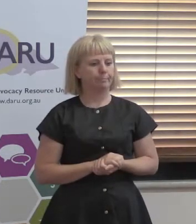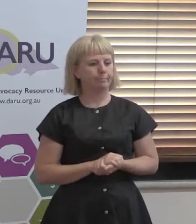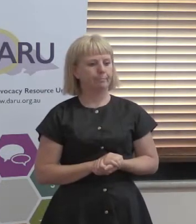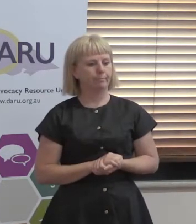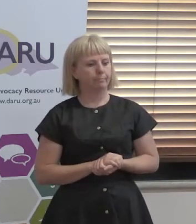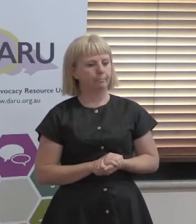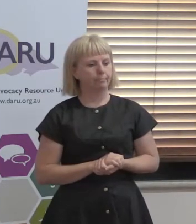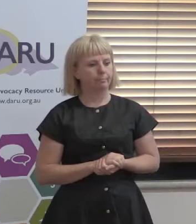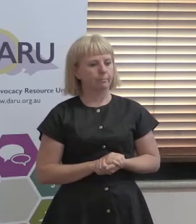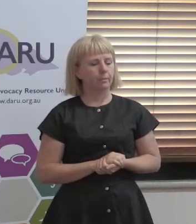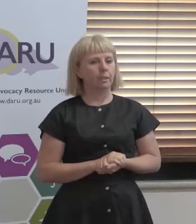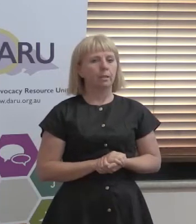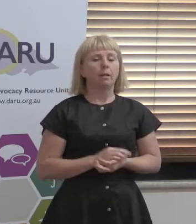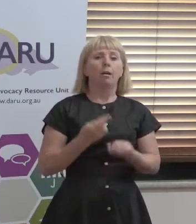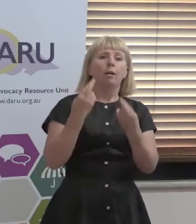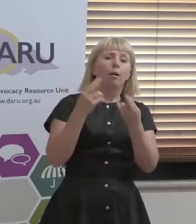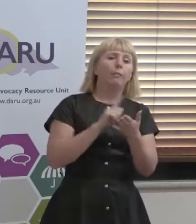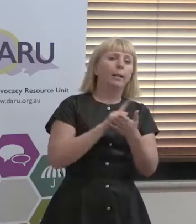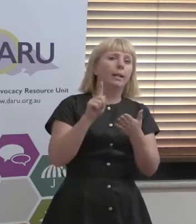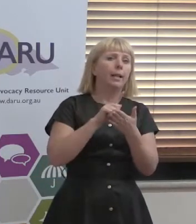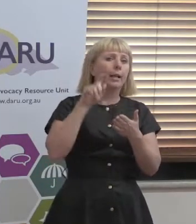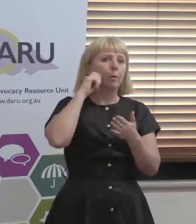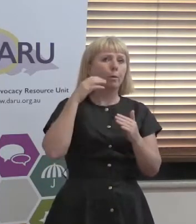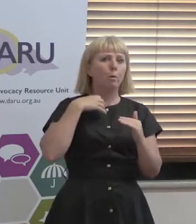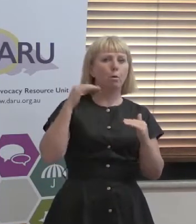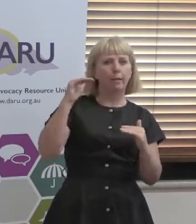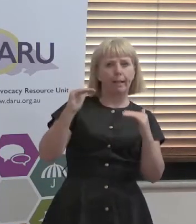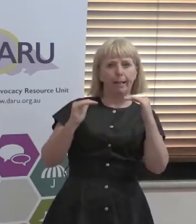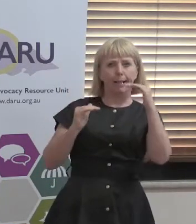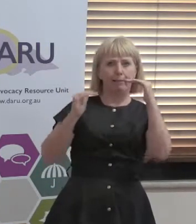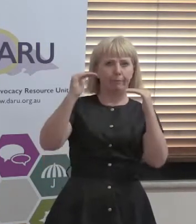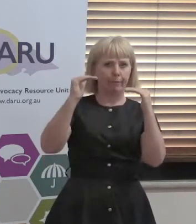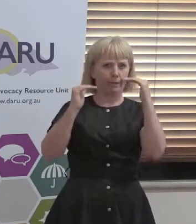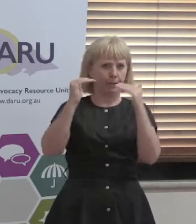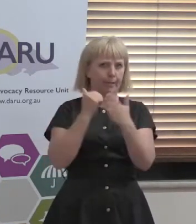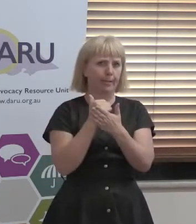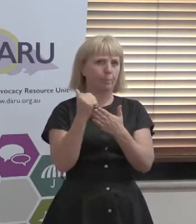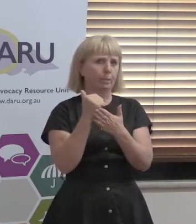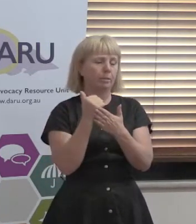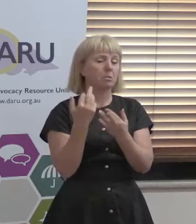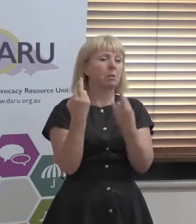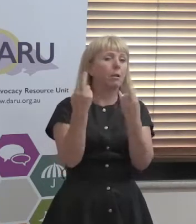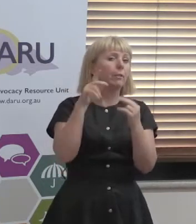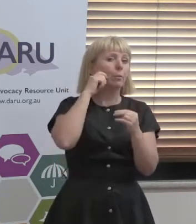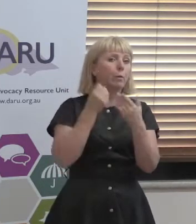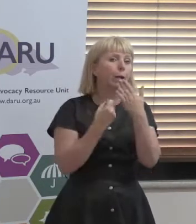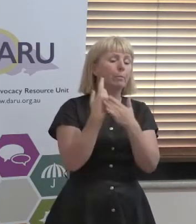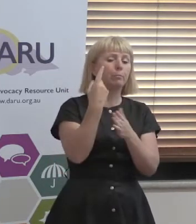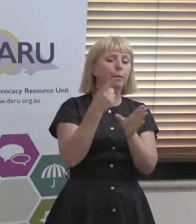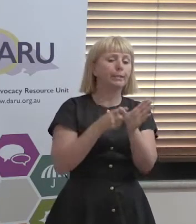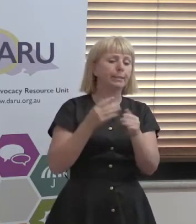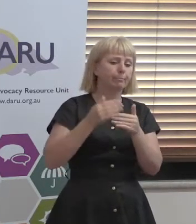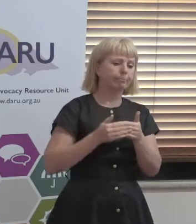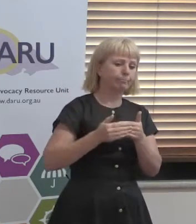states and territories even out, but that hopefully will come over the next year when we